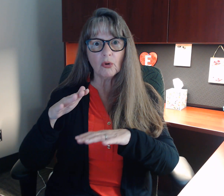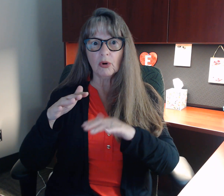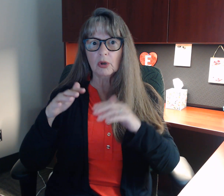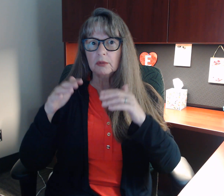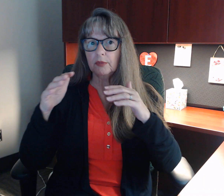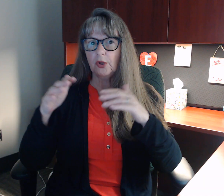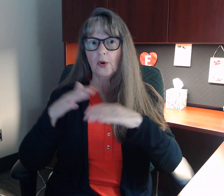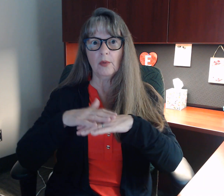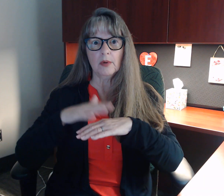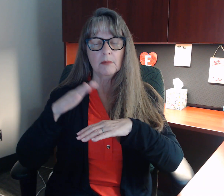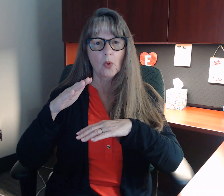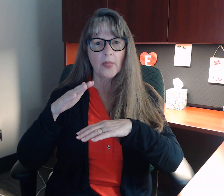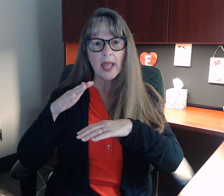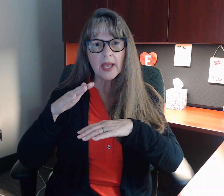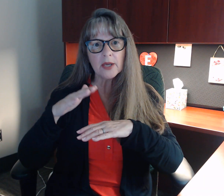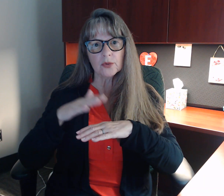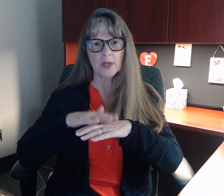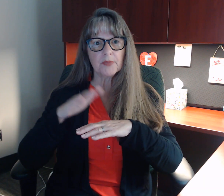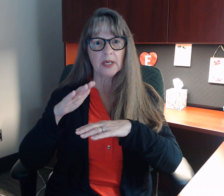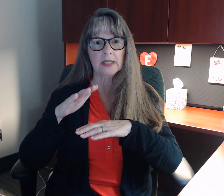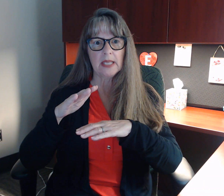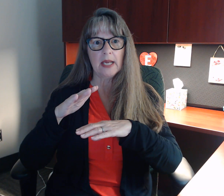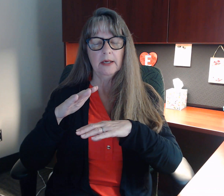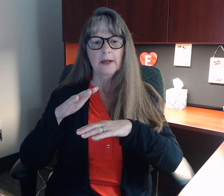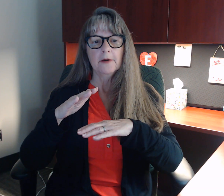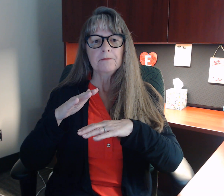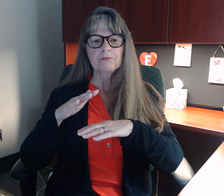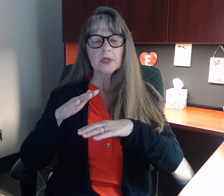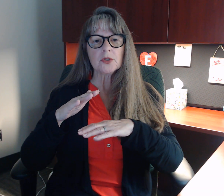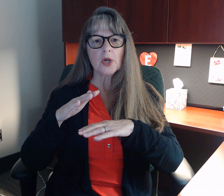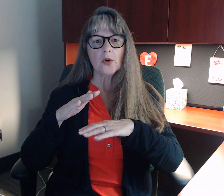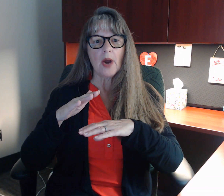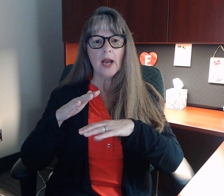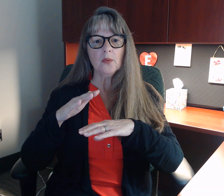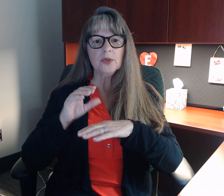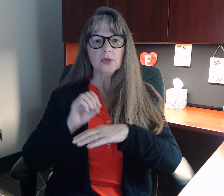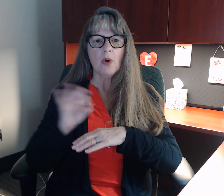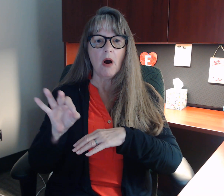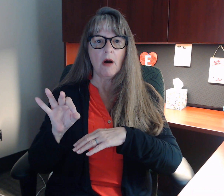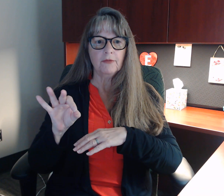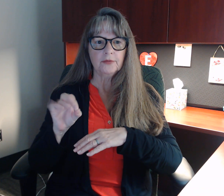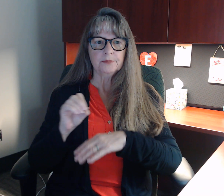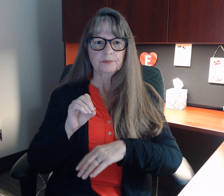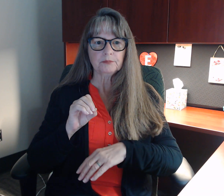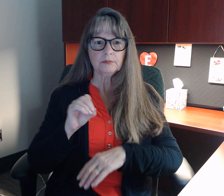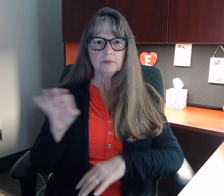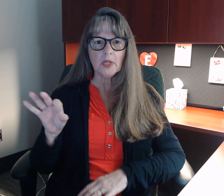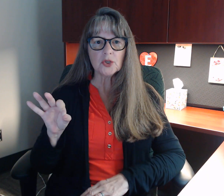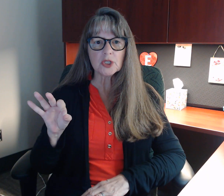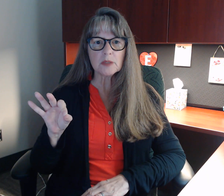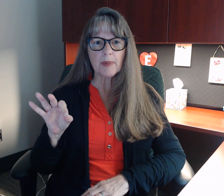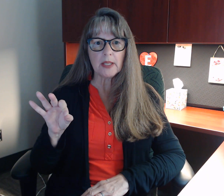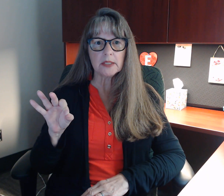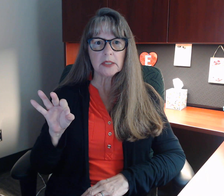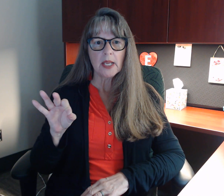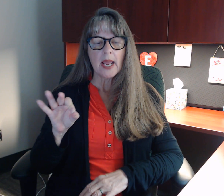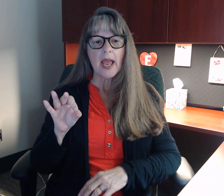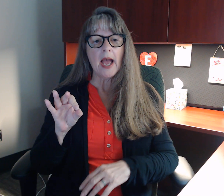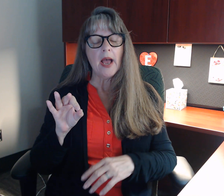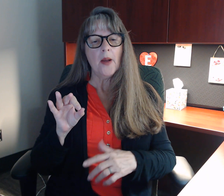or more than or something like that? So I would do off. Just spell it.